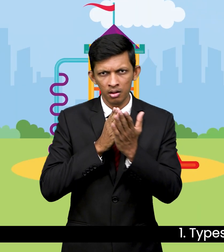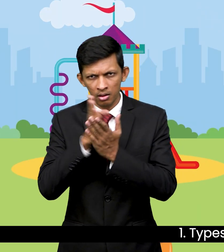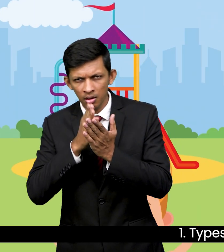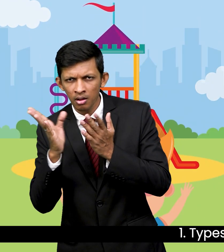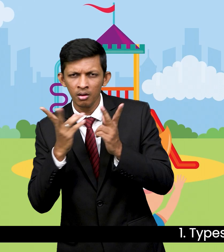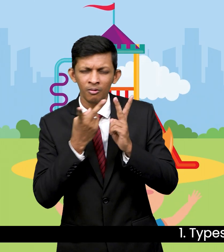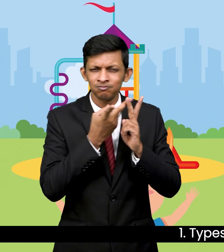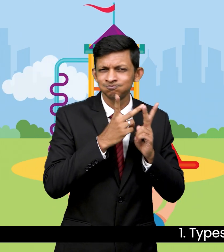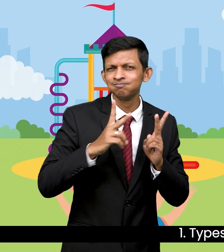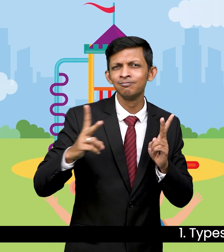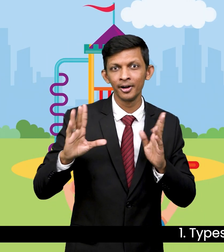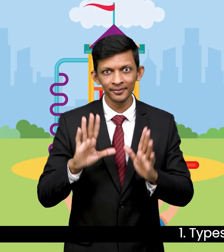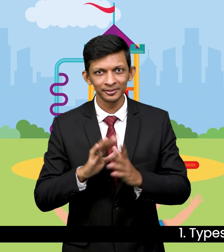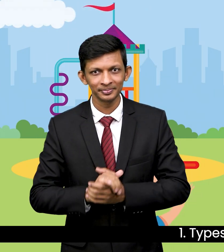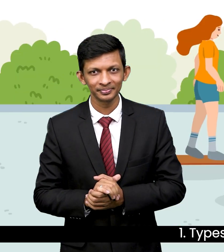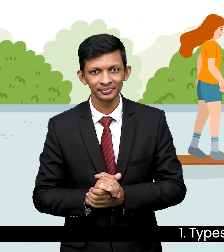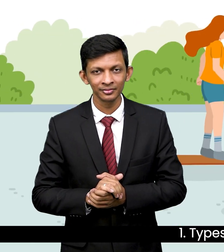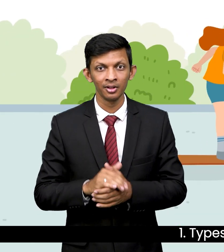Types of games.